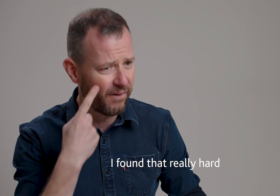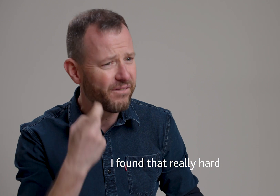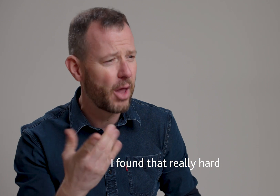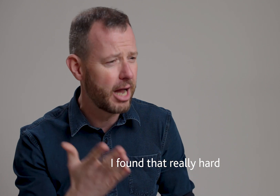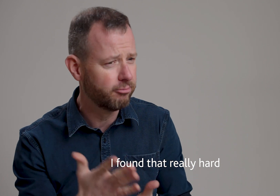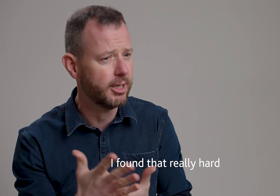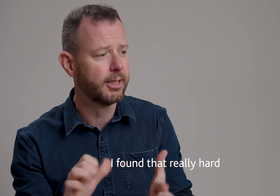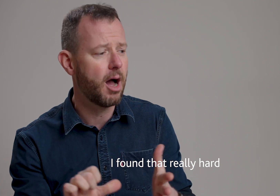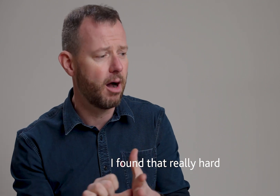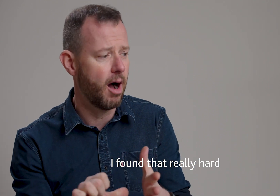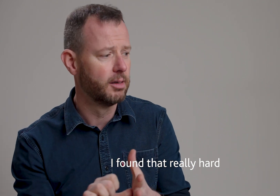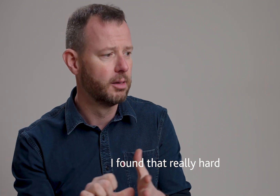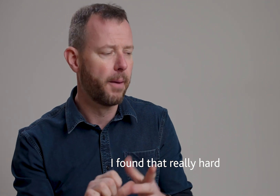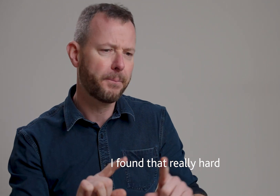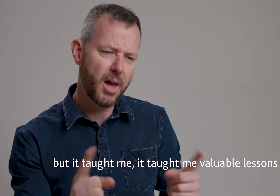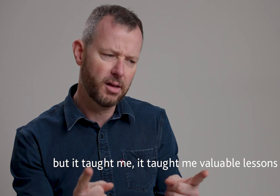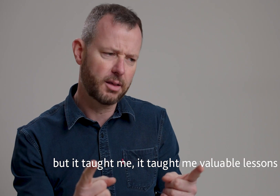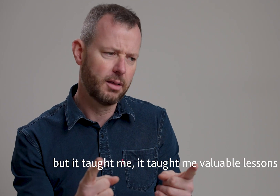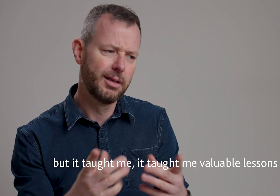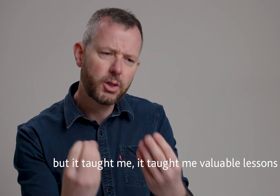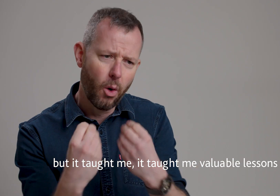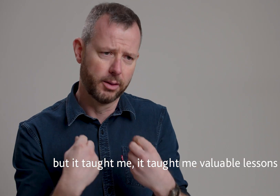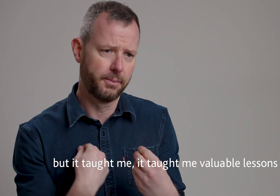I found that really that